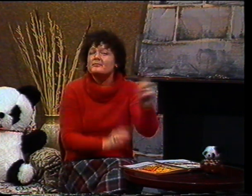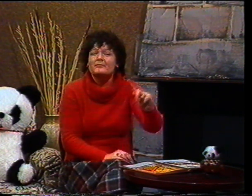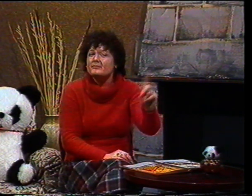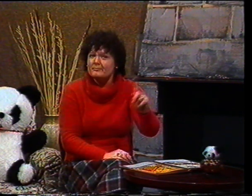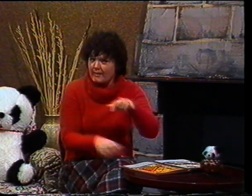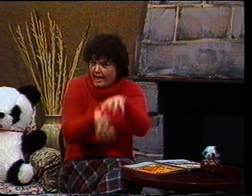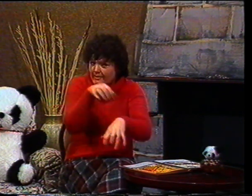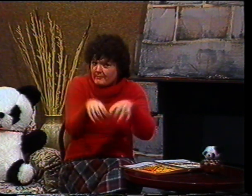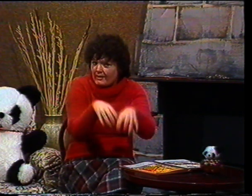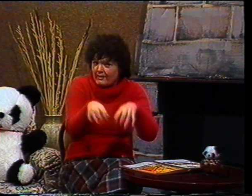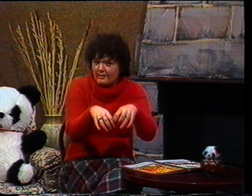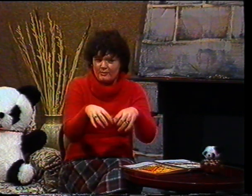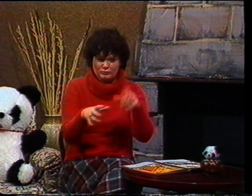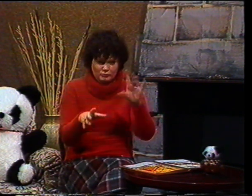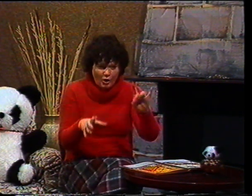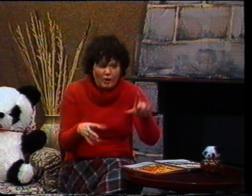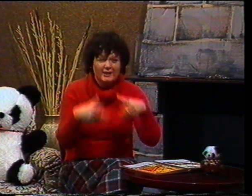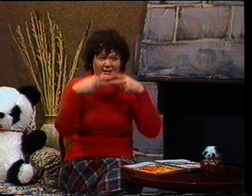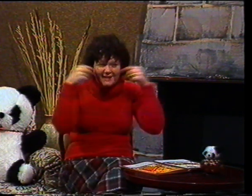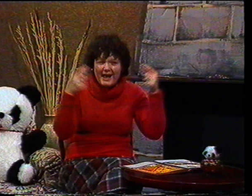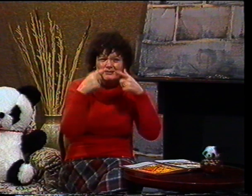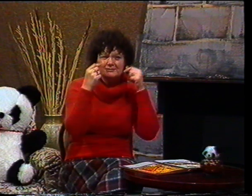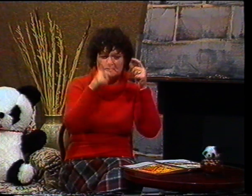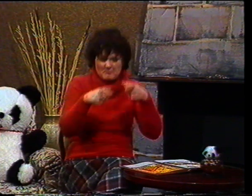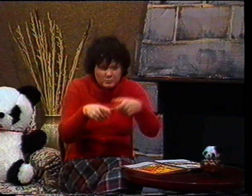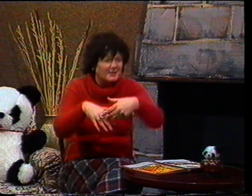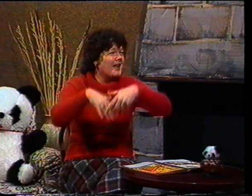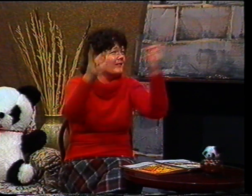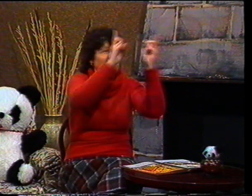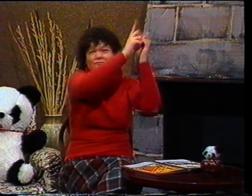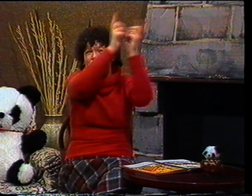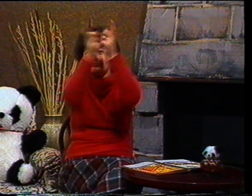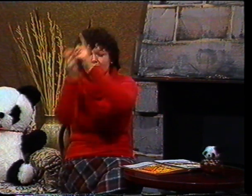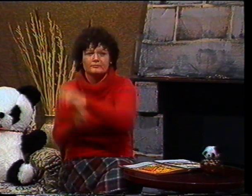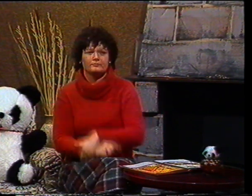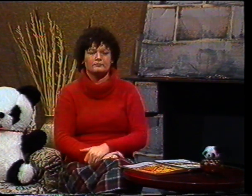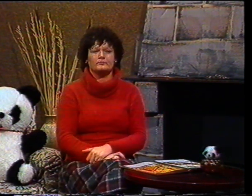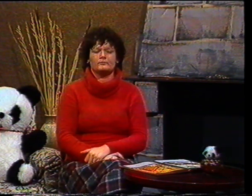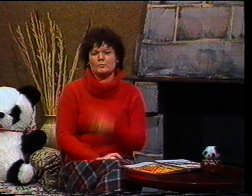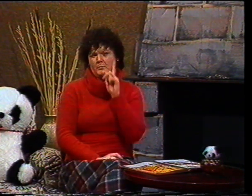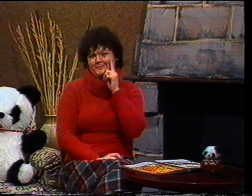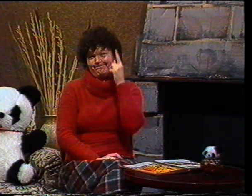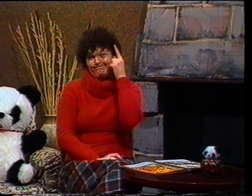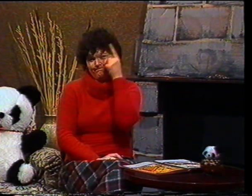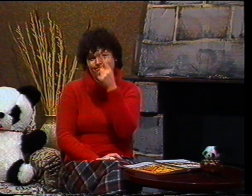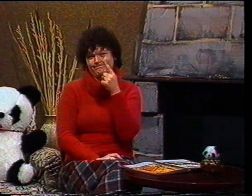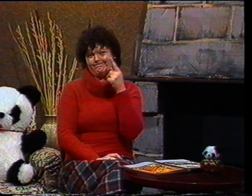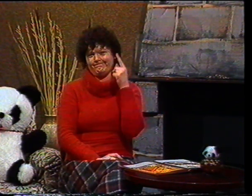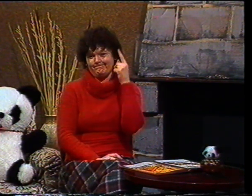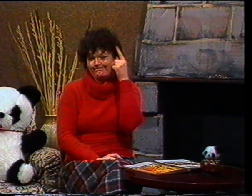shop? Animals, dogs and cats and mice and everything, all sorts of things. And the woman